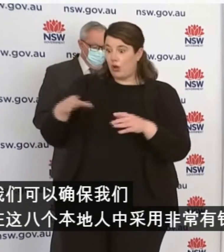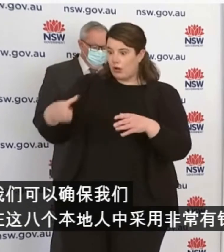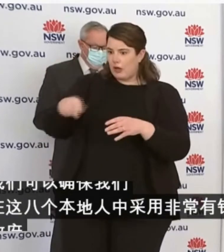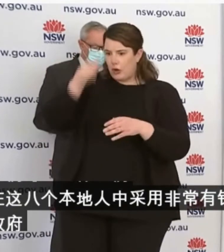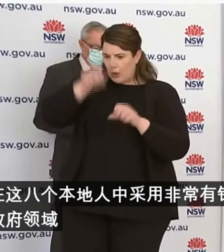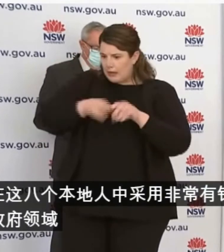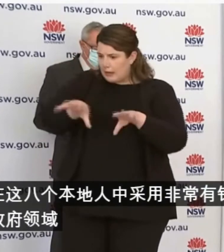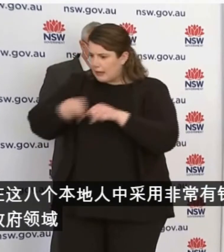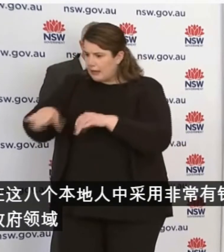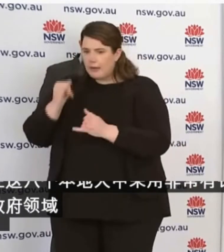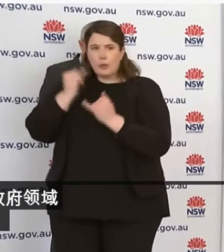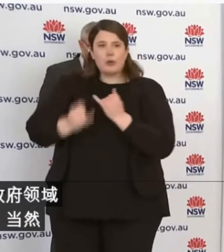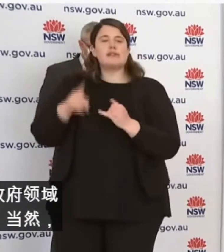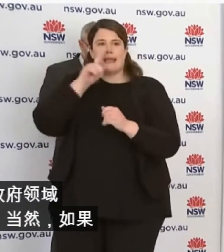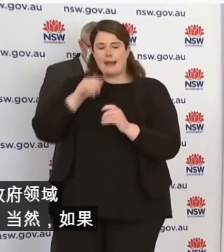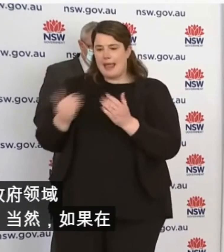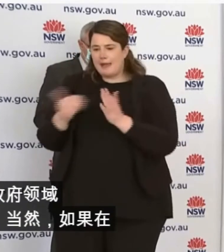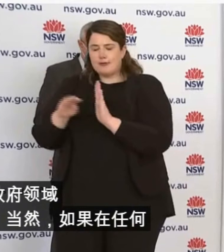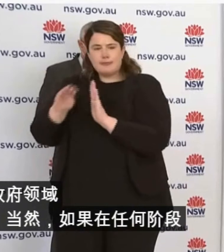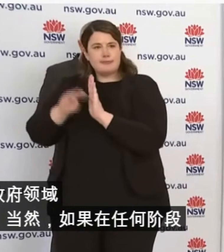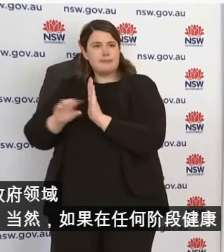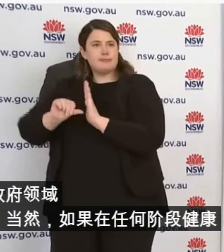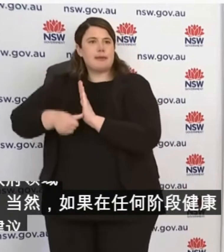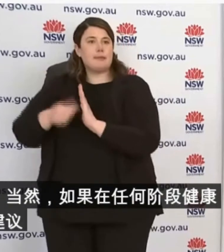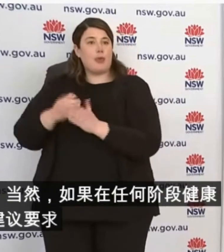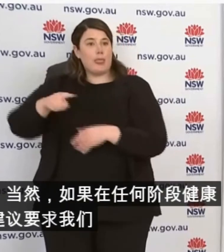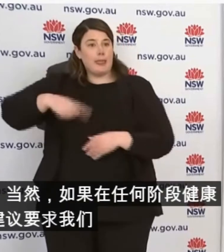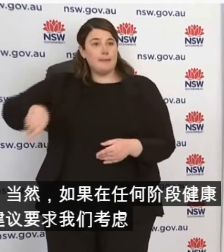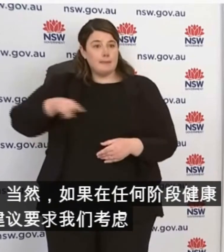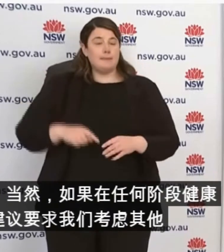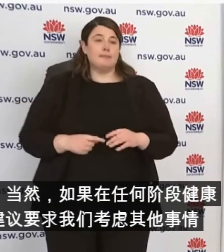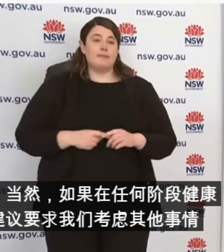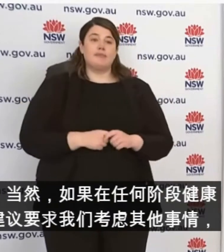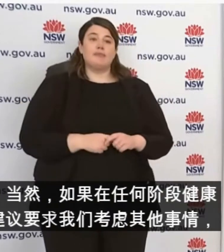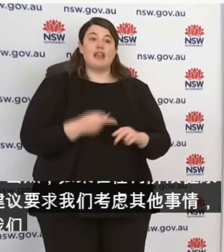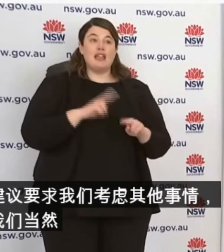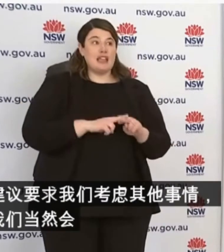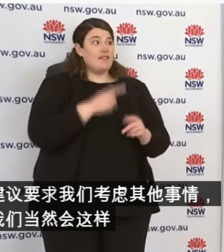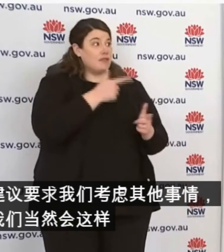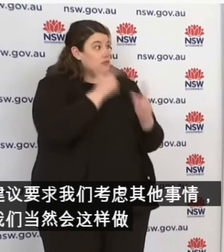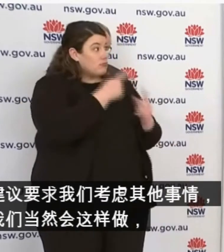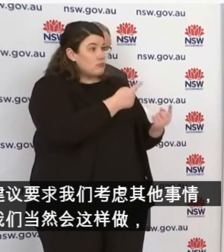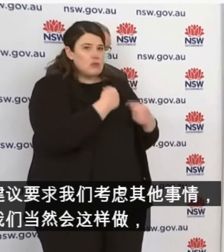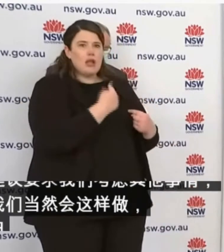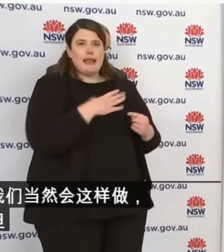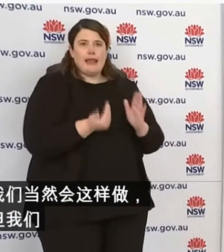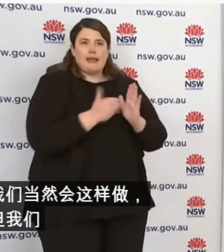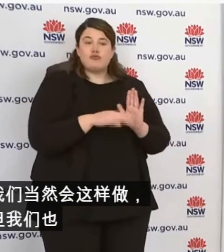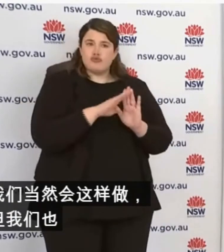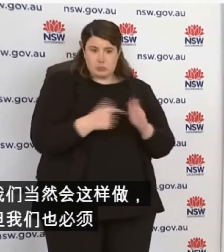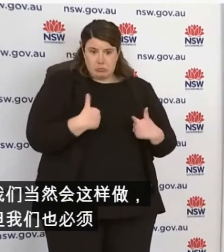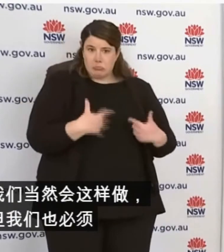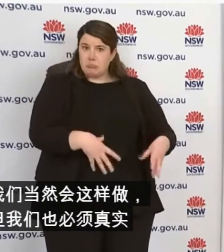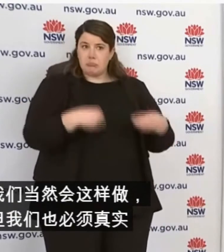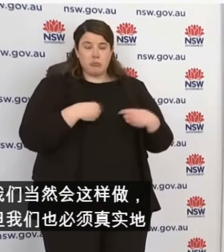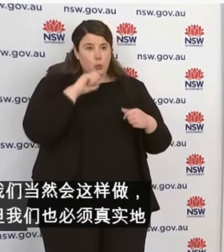those 8 local government areas. And of course, if at any stage the health advice asks us to consider other things, we will of course do that. But we also have